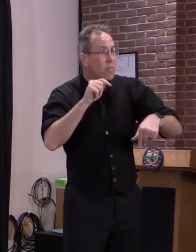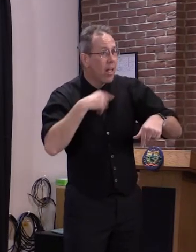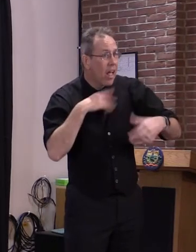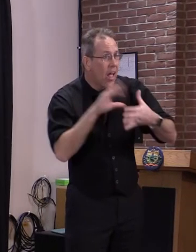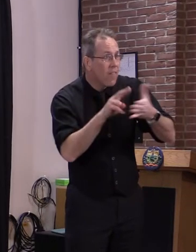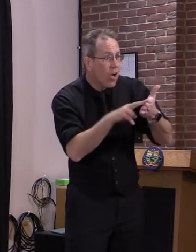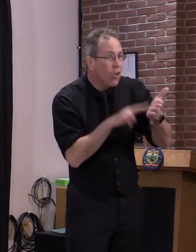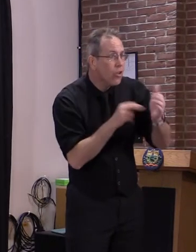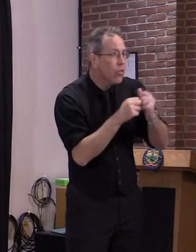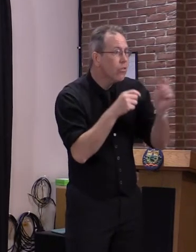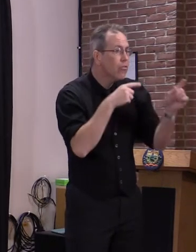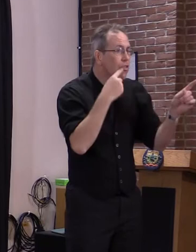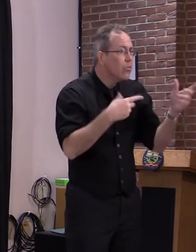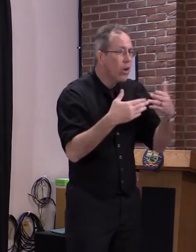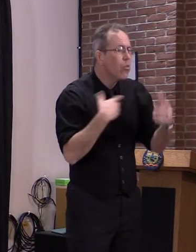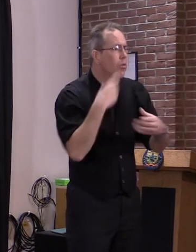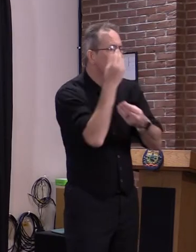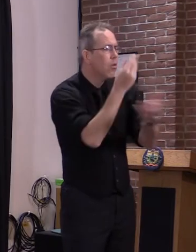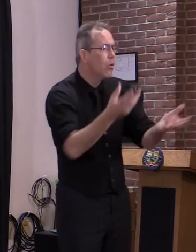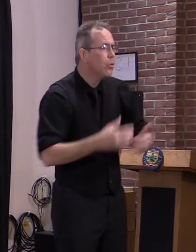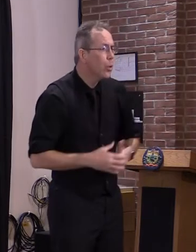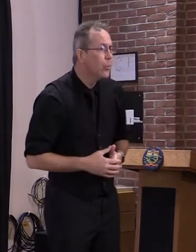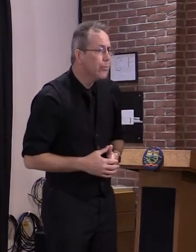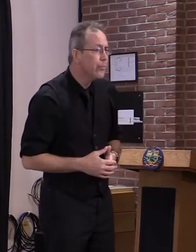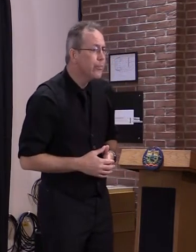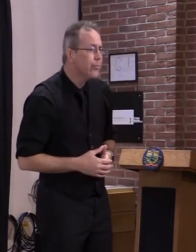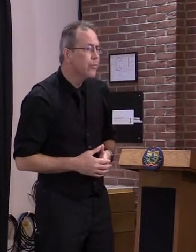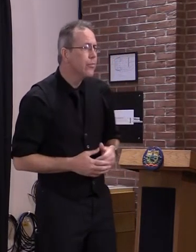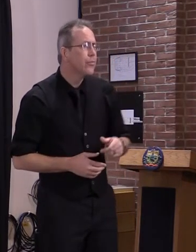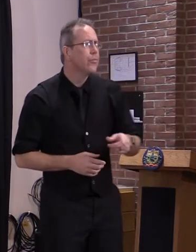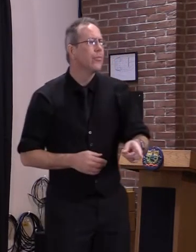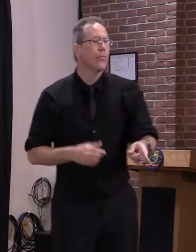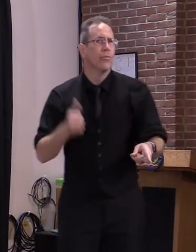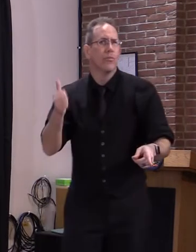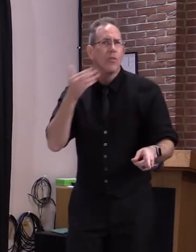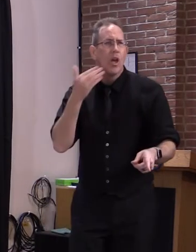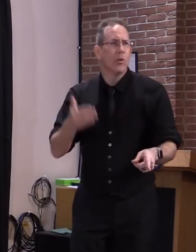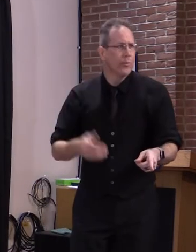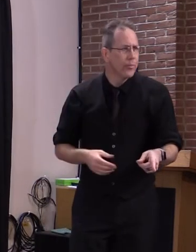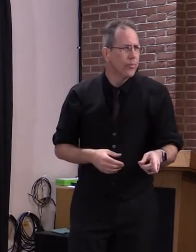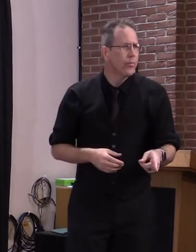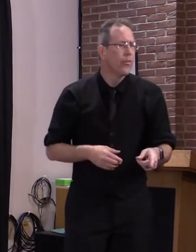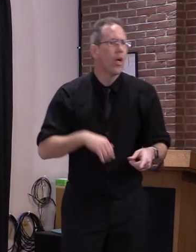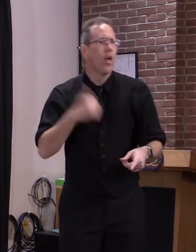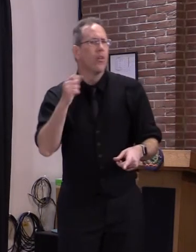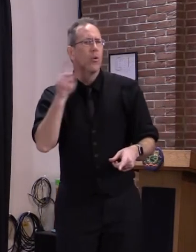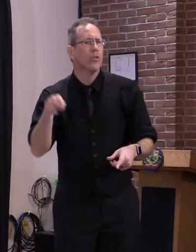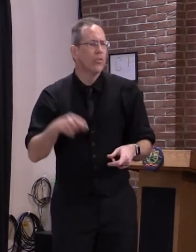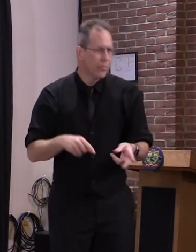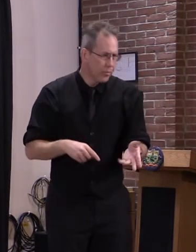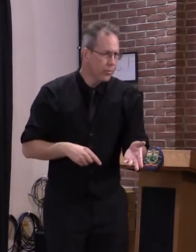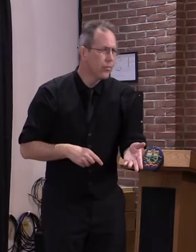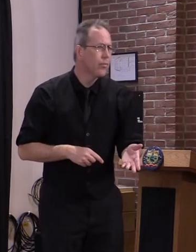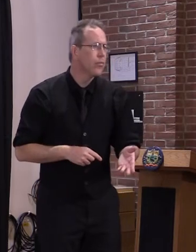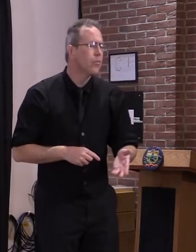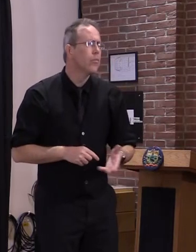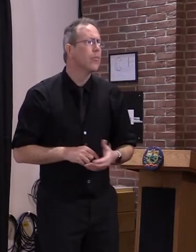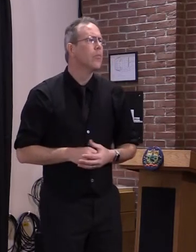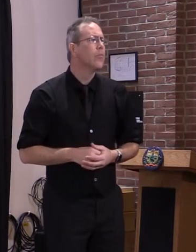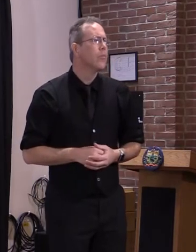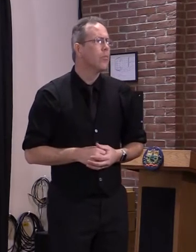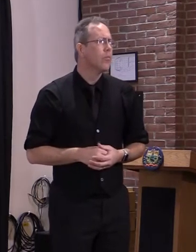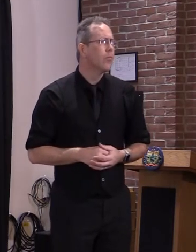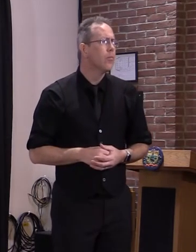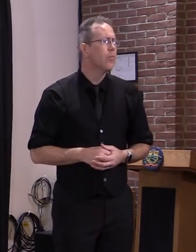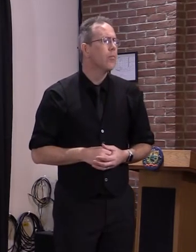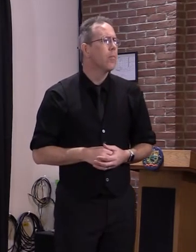Great. Okay. Thank you. And then just one quick question about the your proposal to return the $45 million in property taxes. I think you